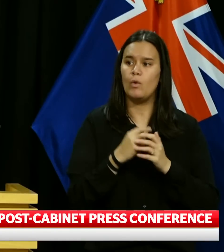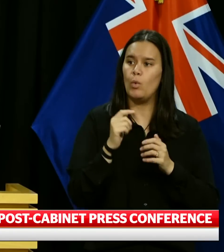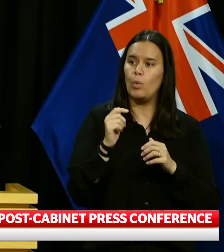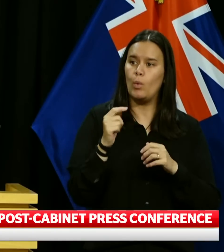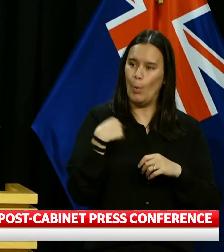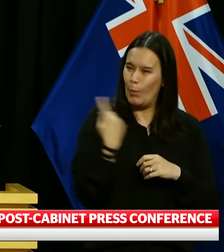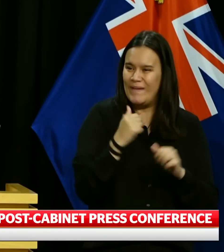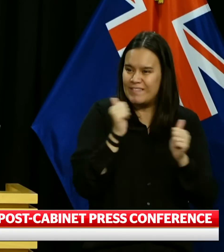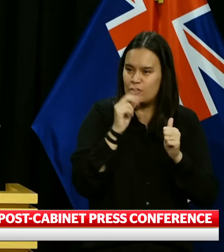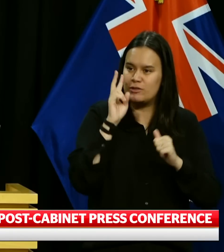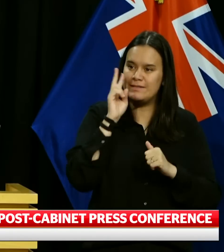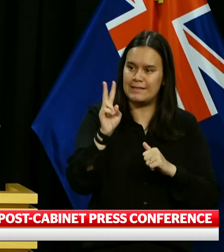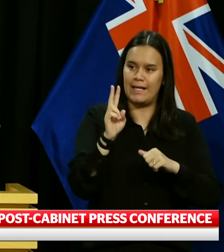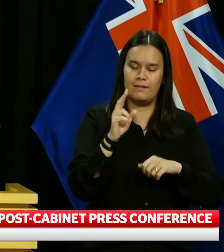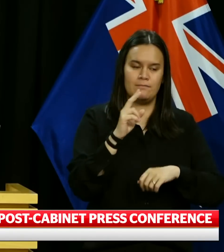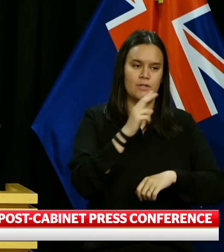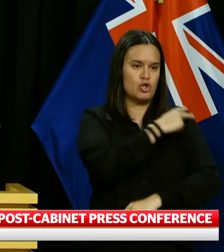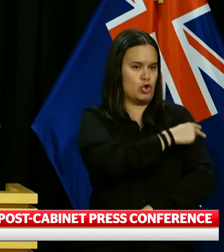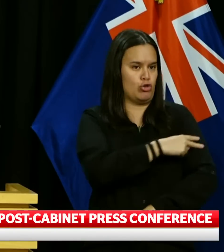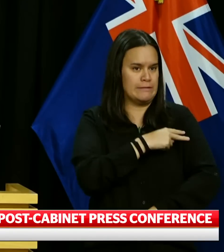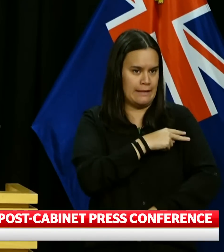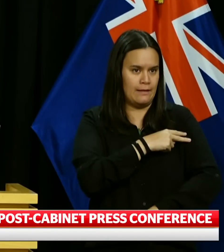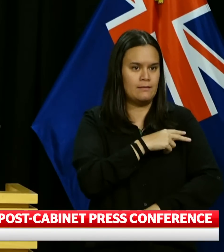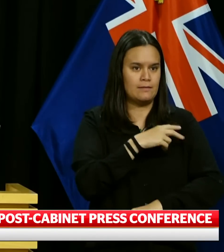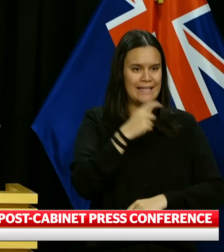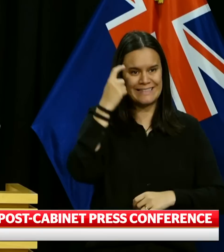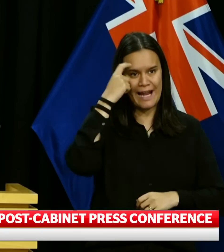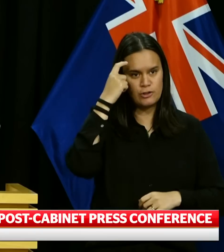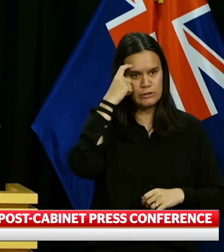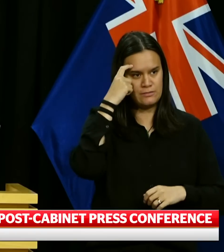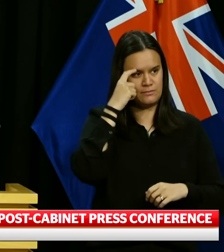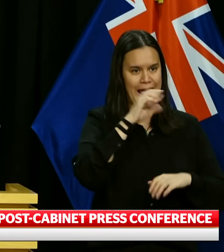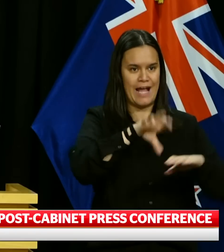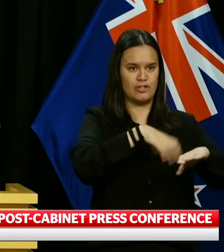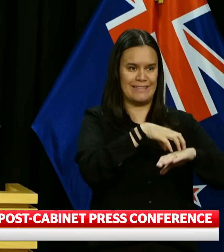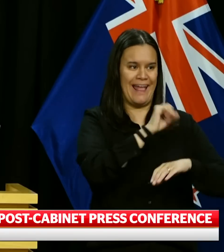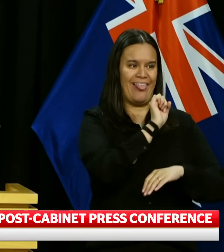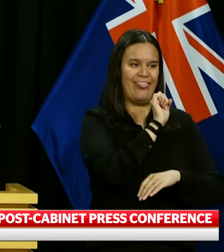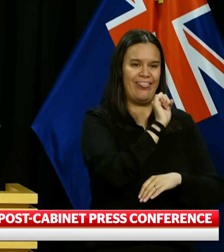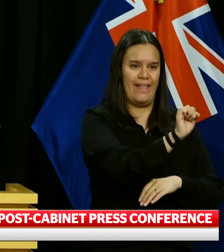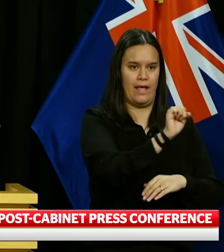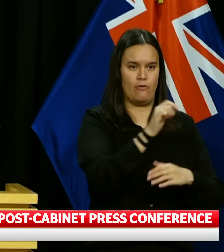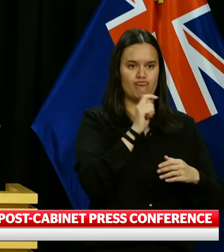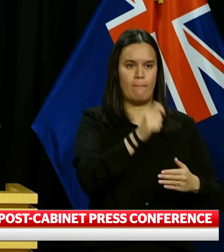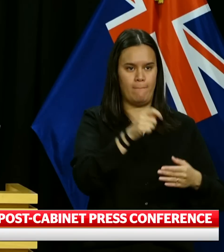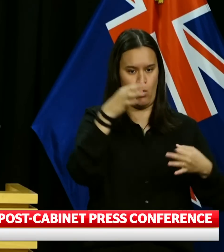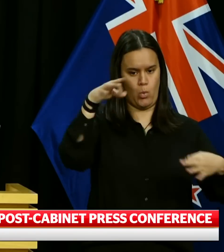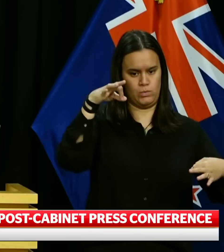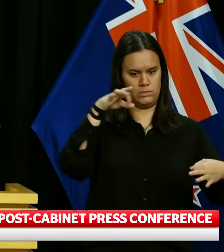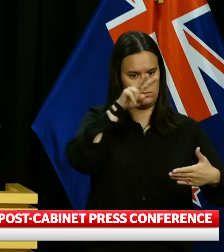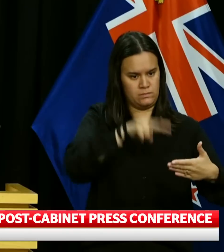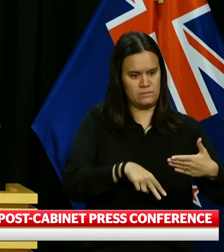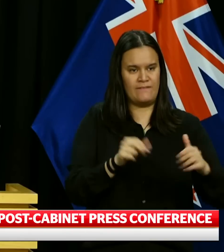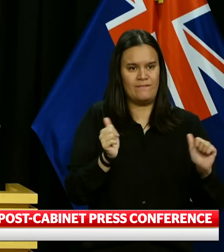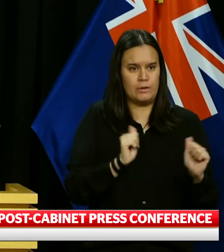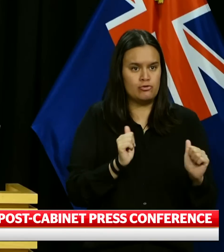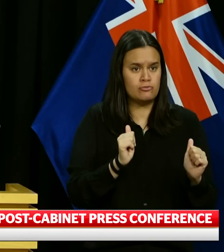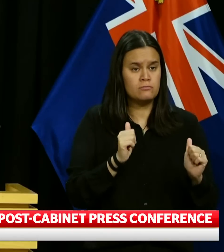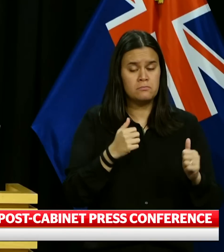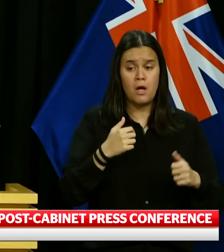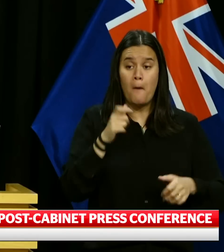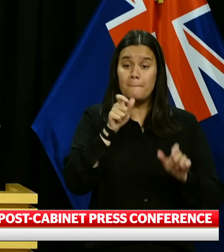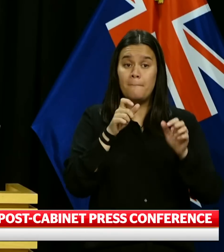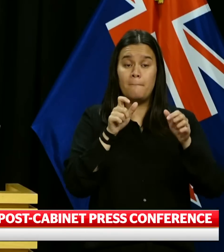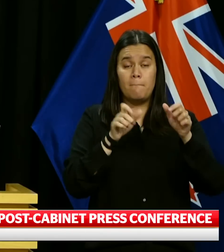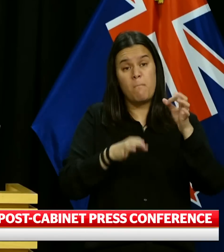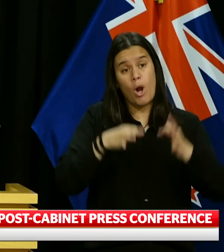analysis that's been put out by the security and intelligence agencies, for example, and I think politicians should take that on board and we should consider that. I'm